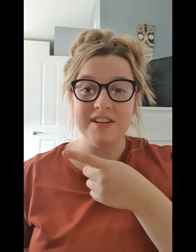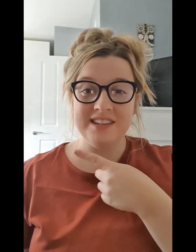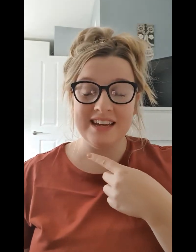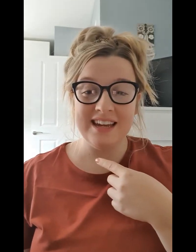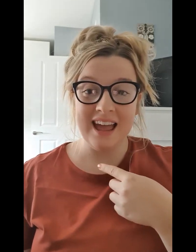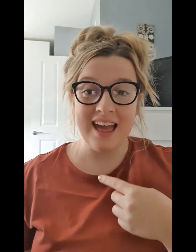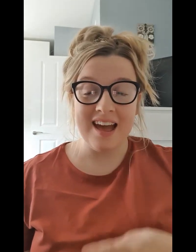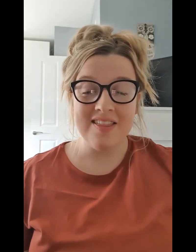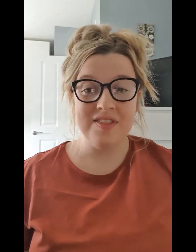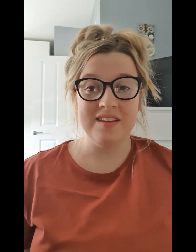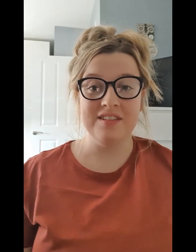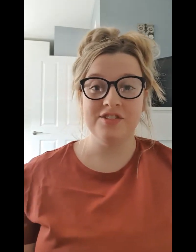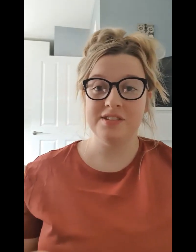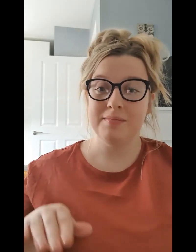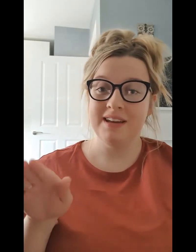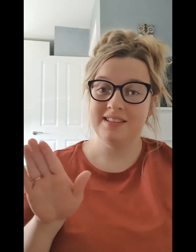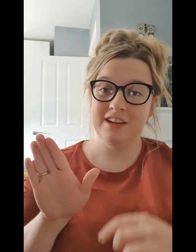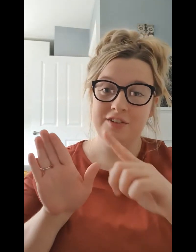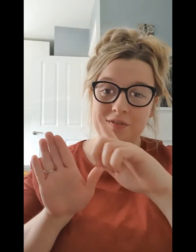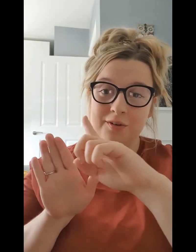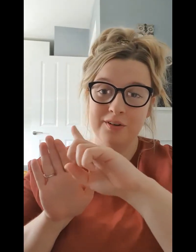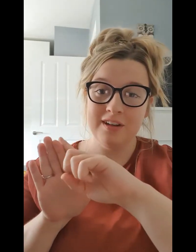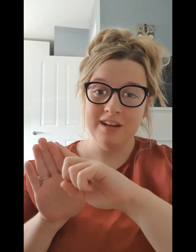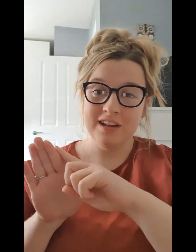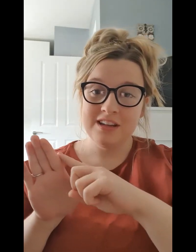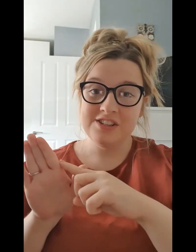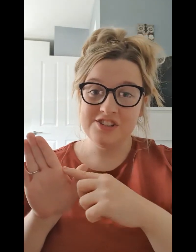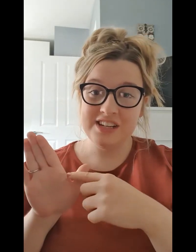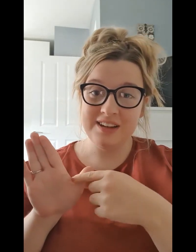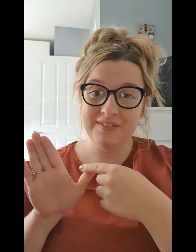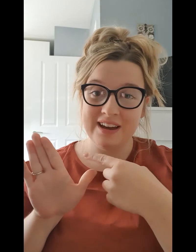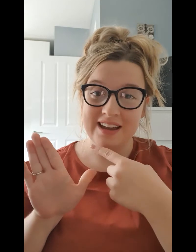everybody. This is just a message for Jeevan.